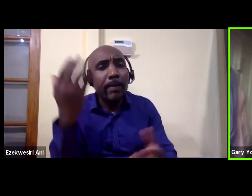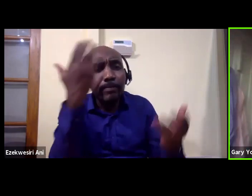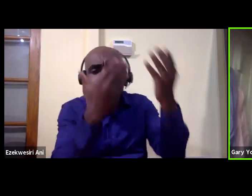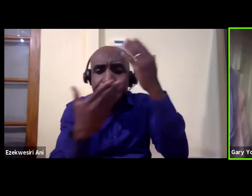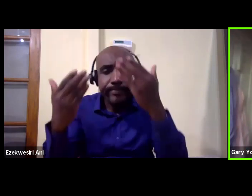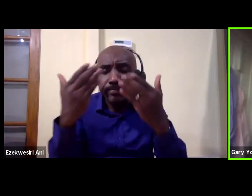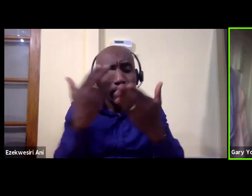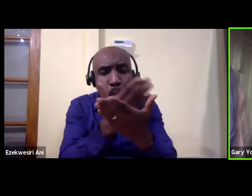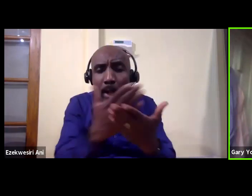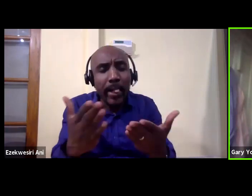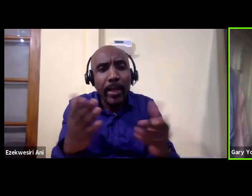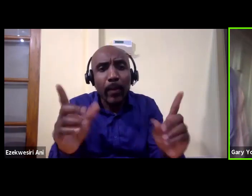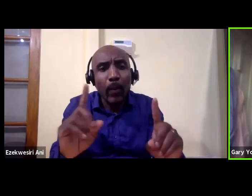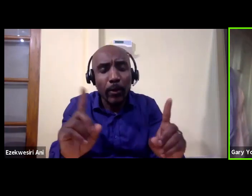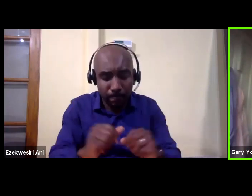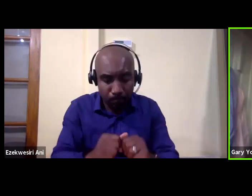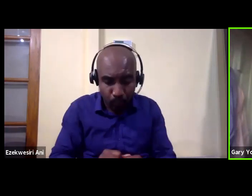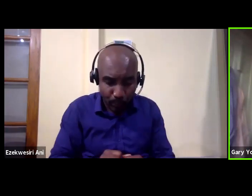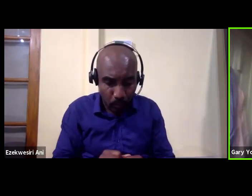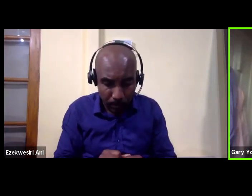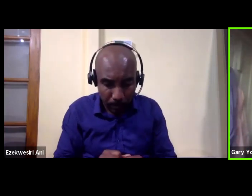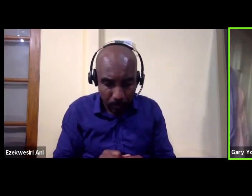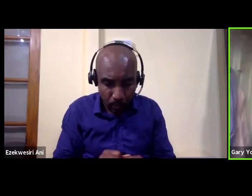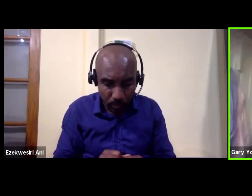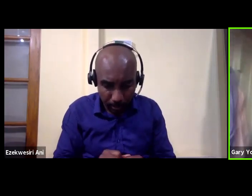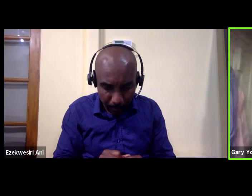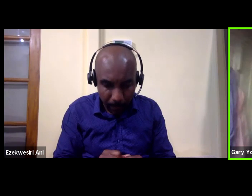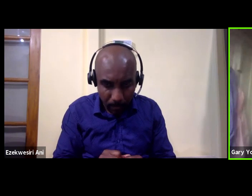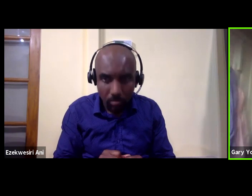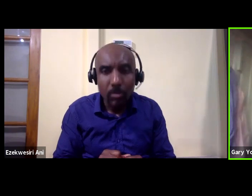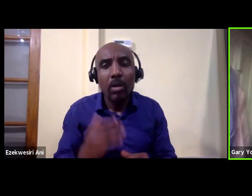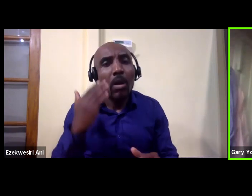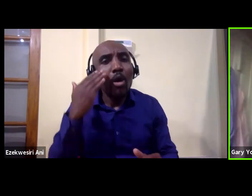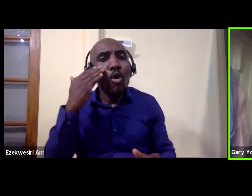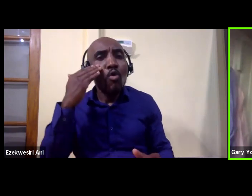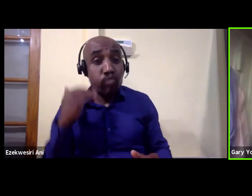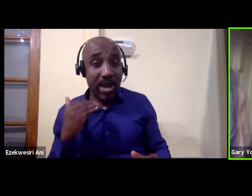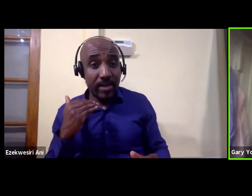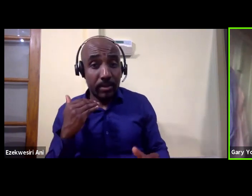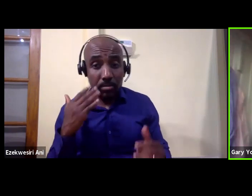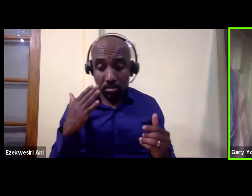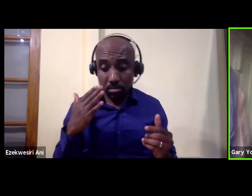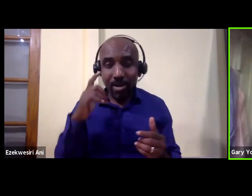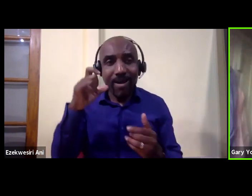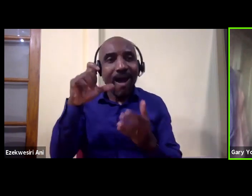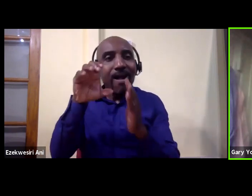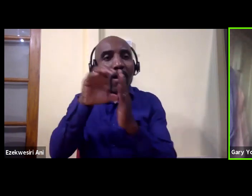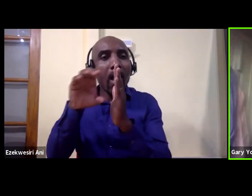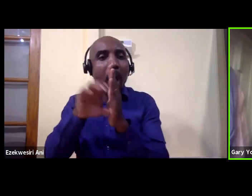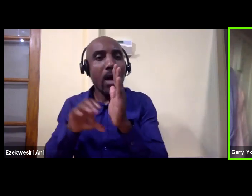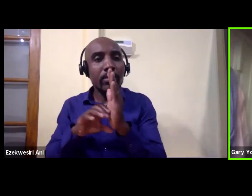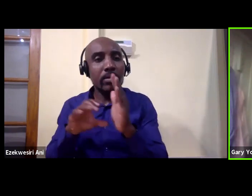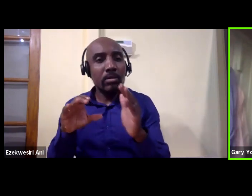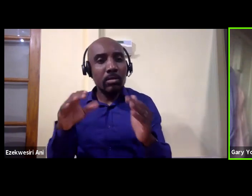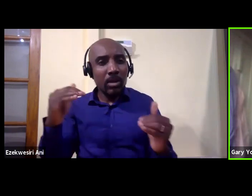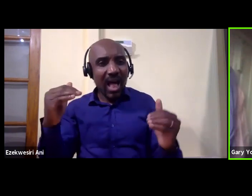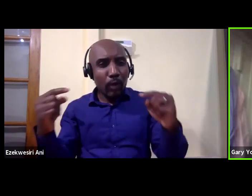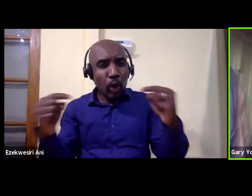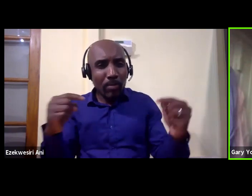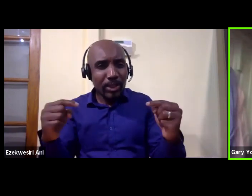notion that there is some competition between race and class. There is no competition. We aren't the only people